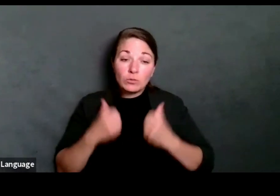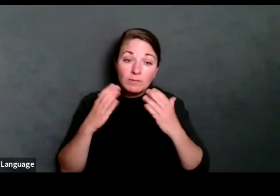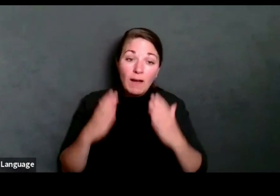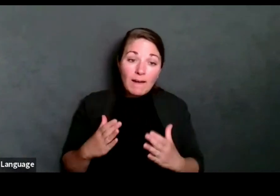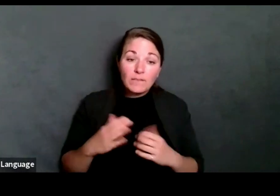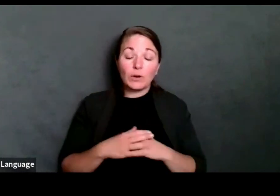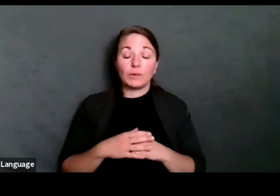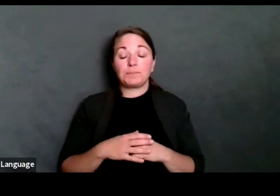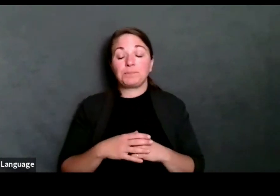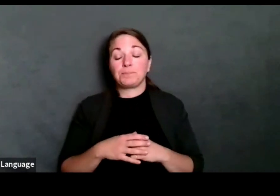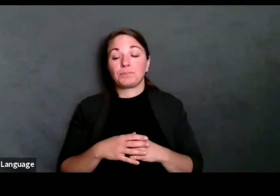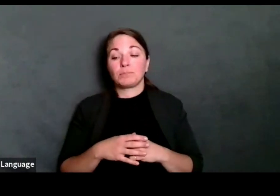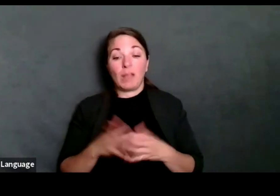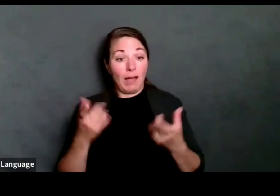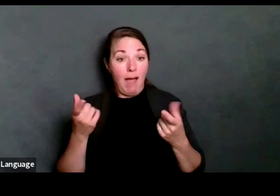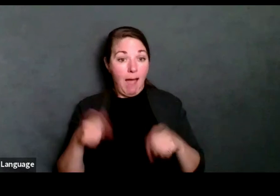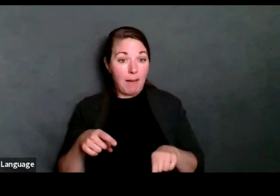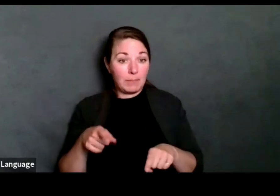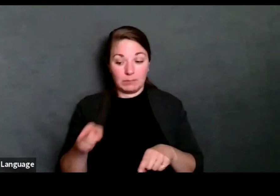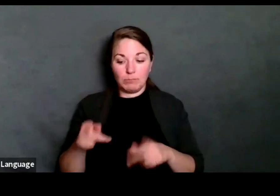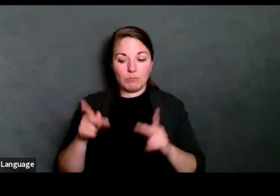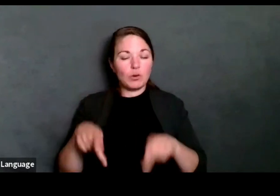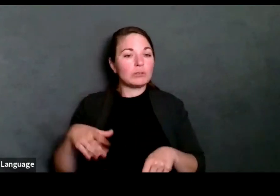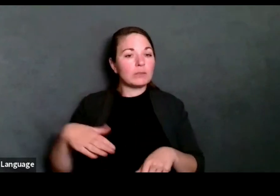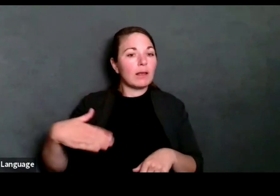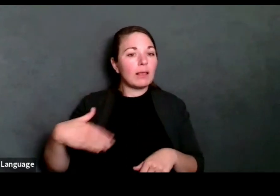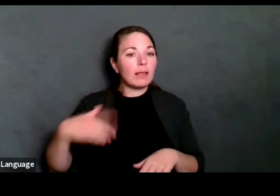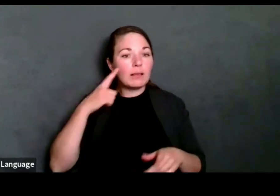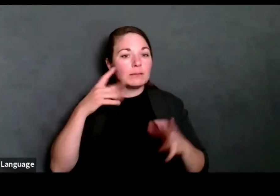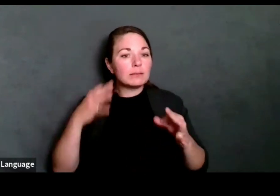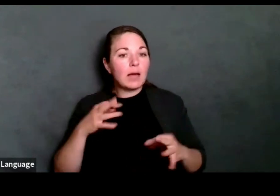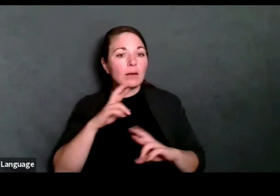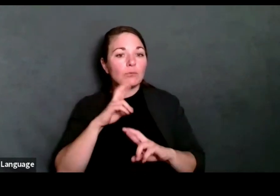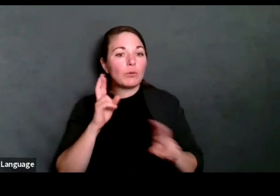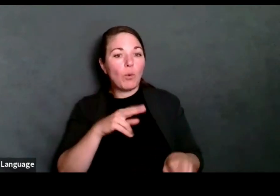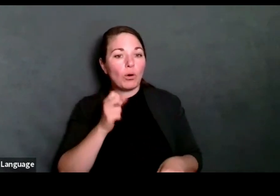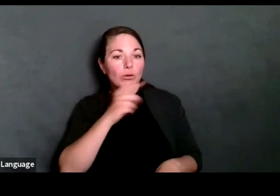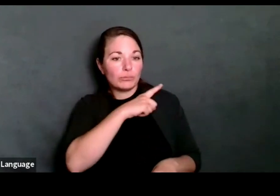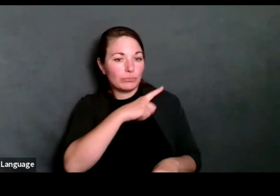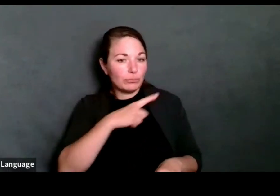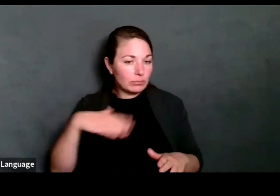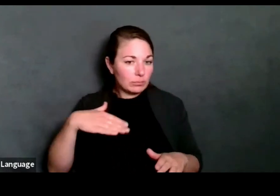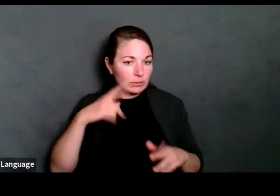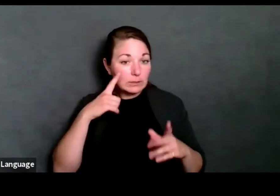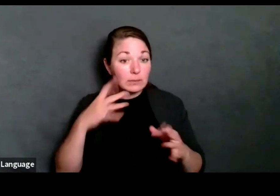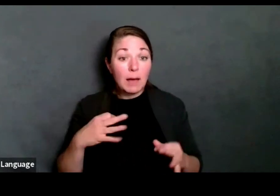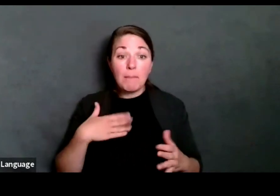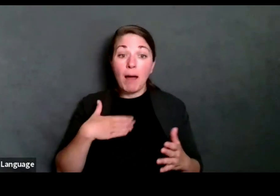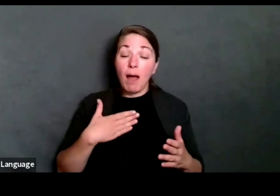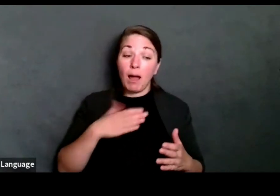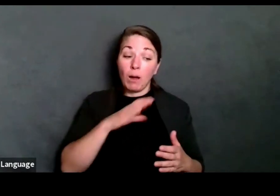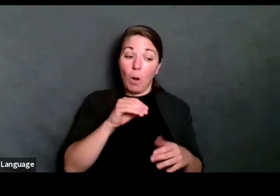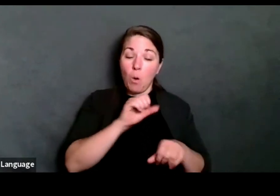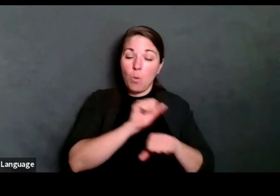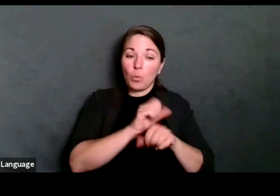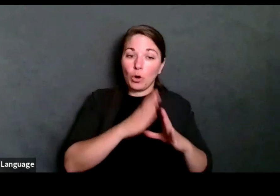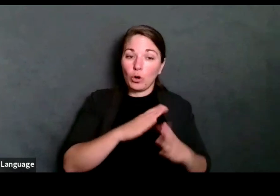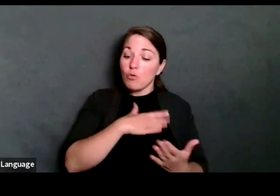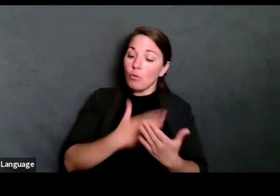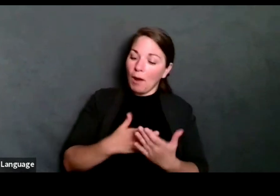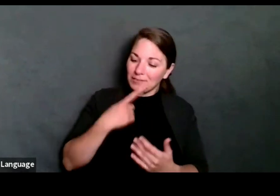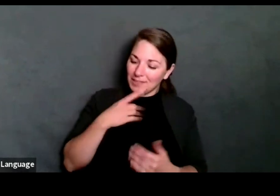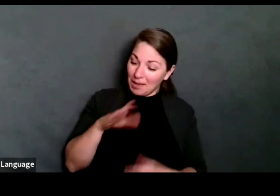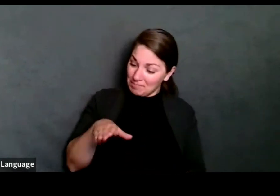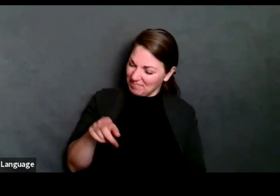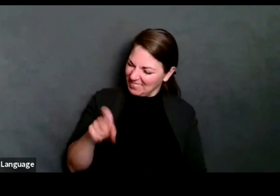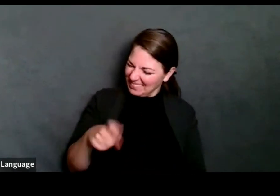who hadn't yet decided whether to report. And when she arrived, she asked if the survivor needed anything. And the